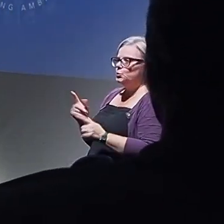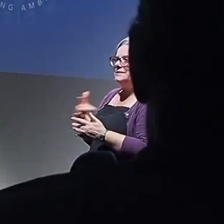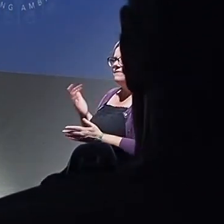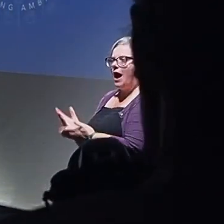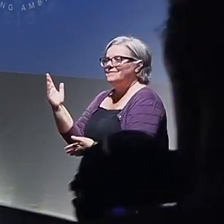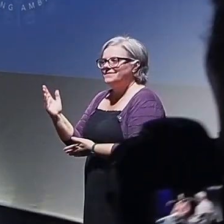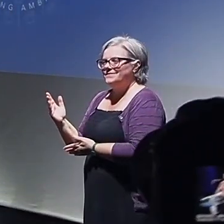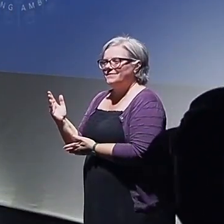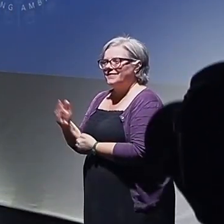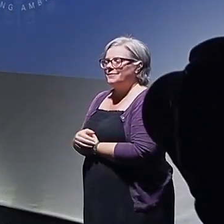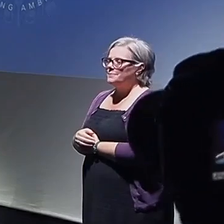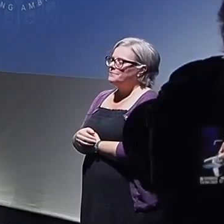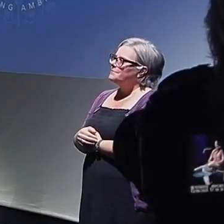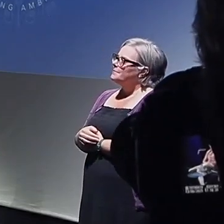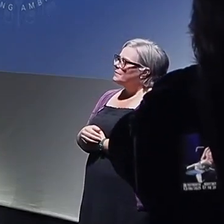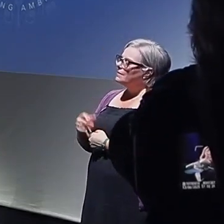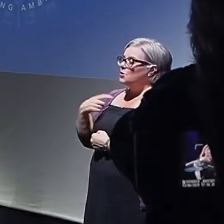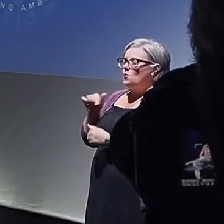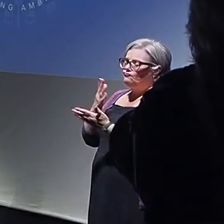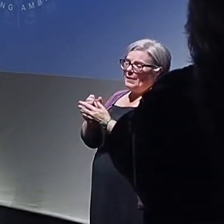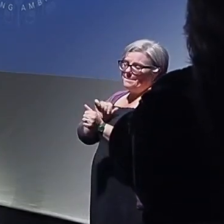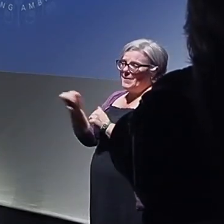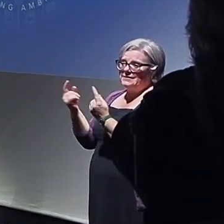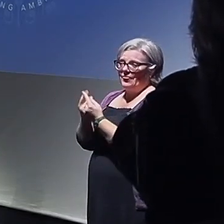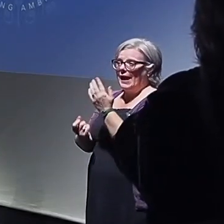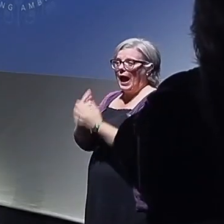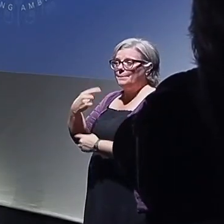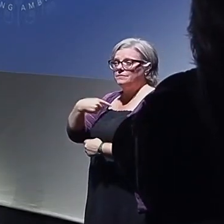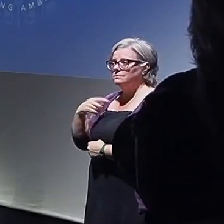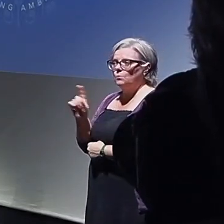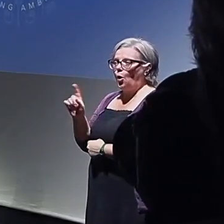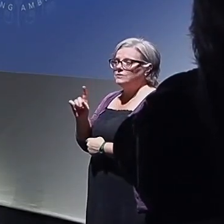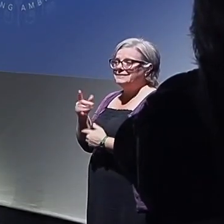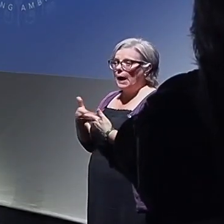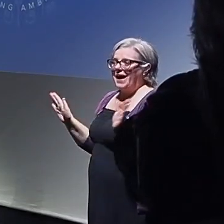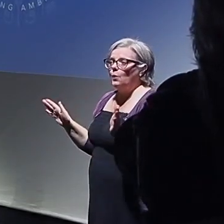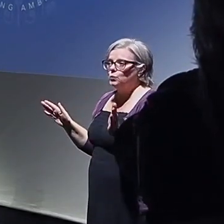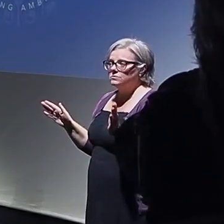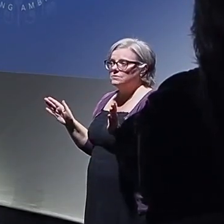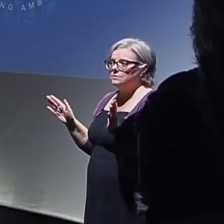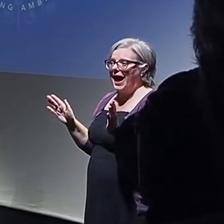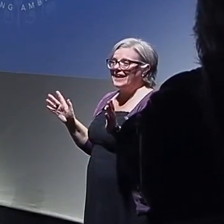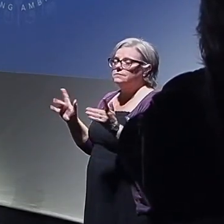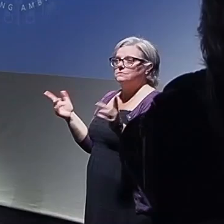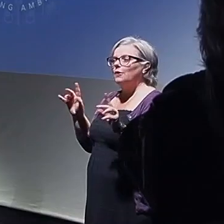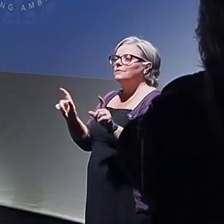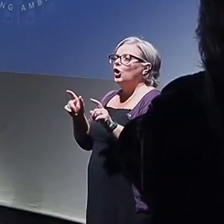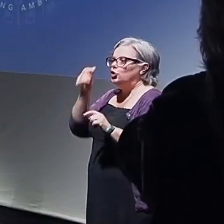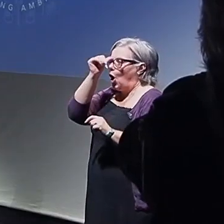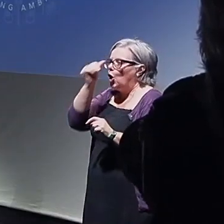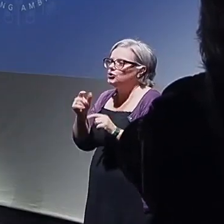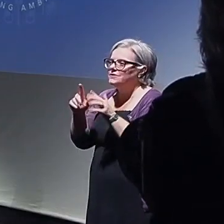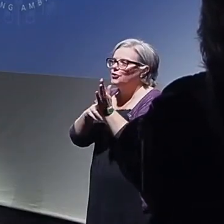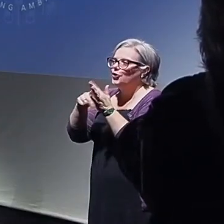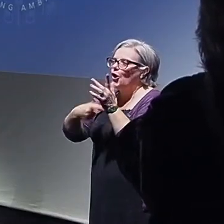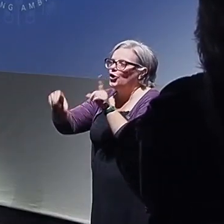I think the best thing that ever happened to me was coming out as a nerd. When I